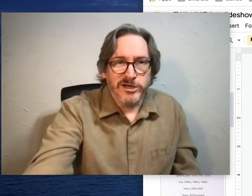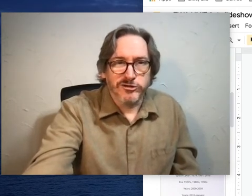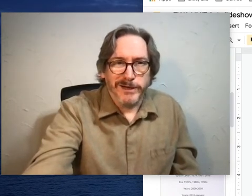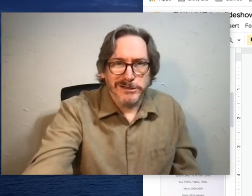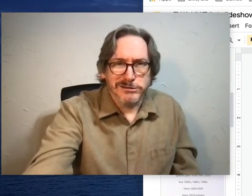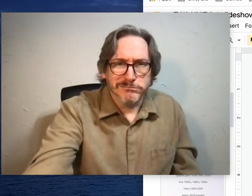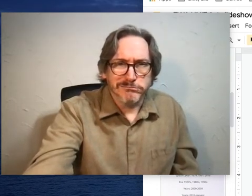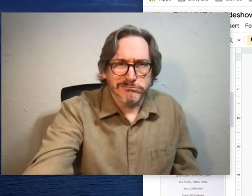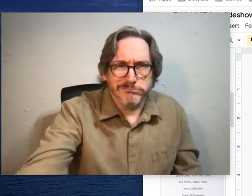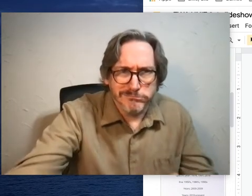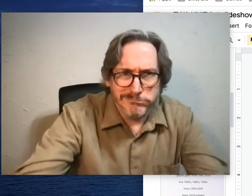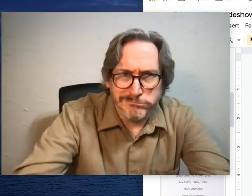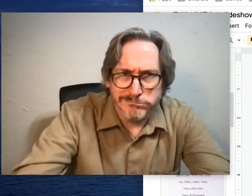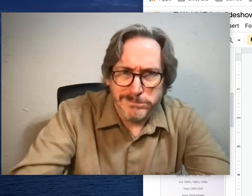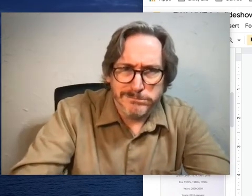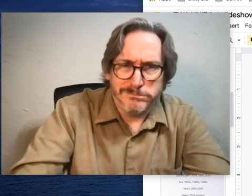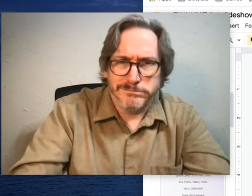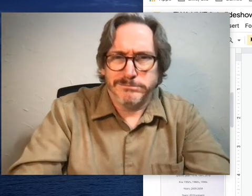Life major events.